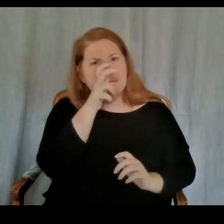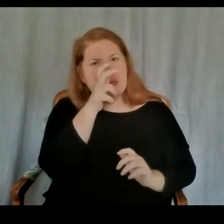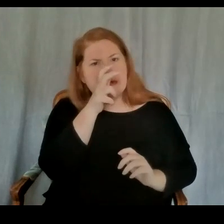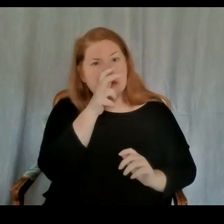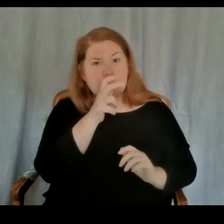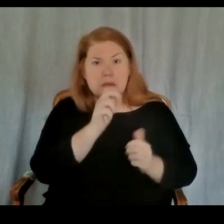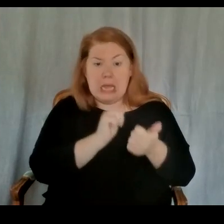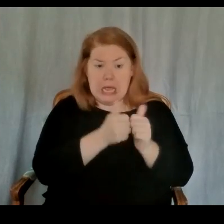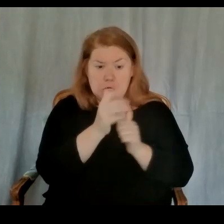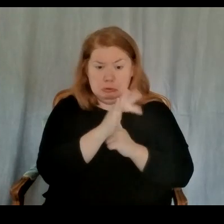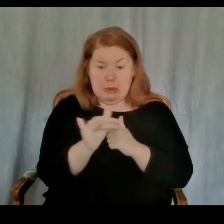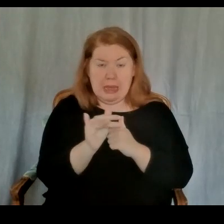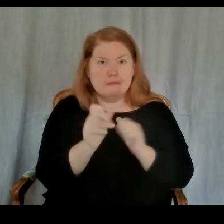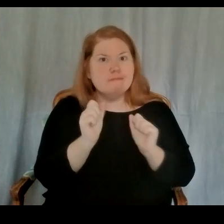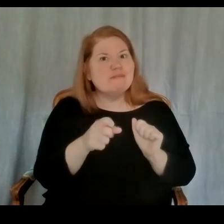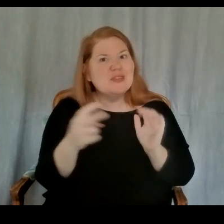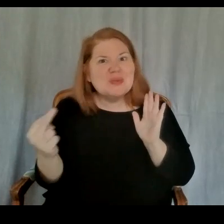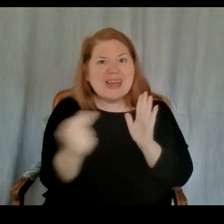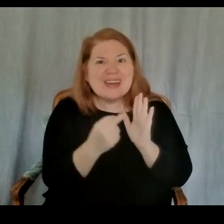book. Ladybug.